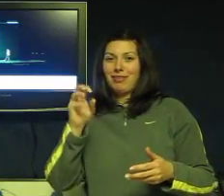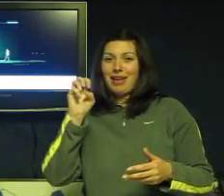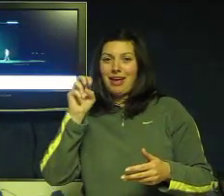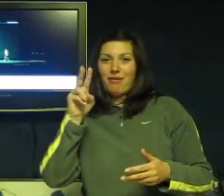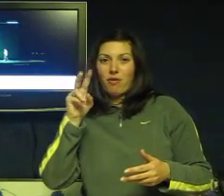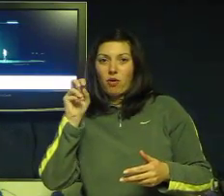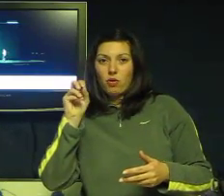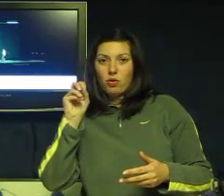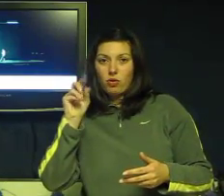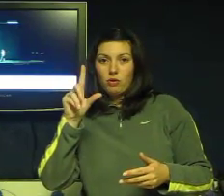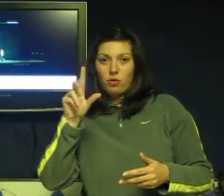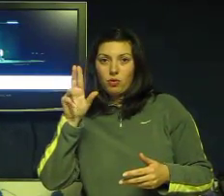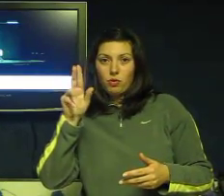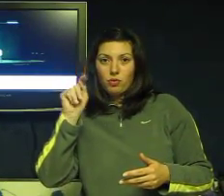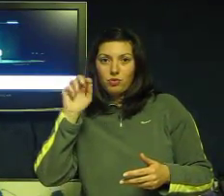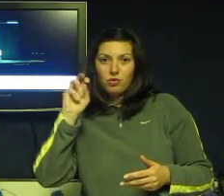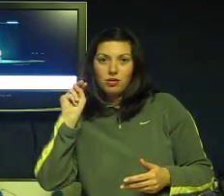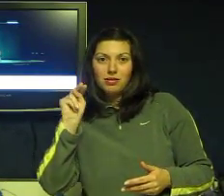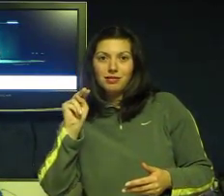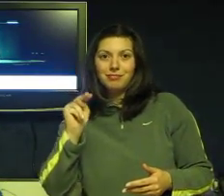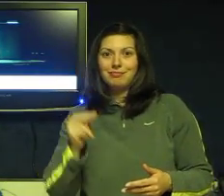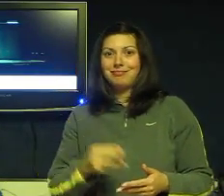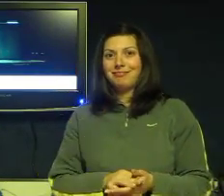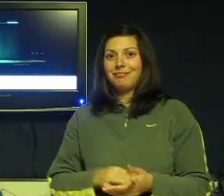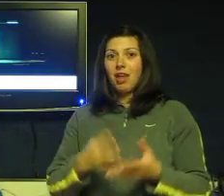with a solution to that, which is to get somebody else to raise his offspring.